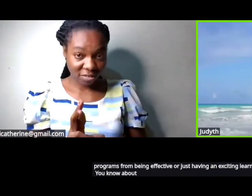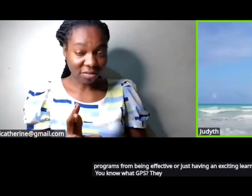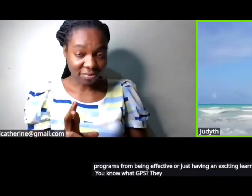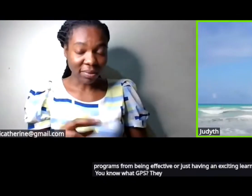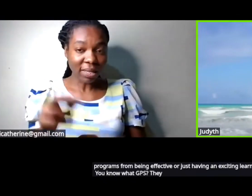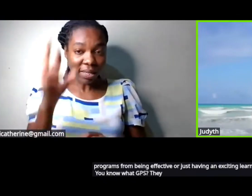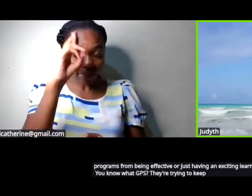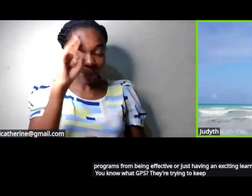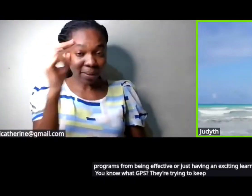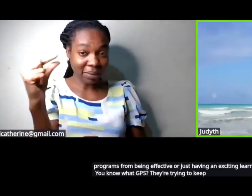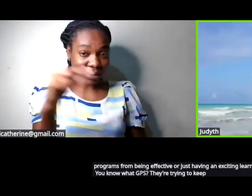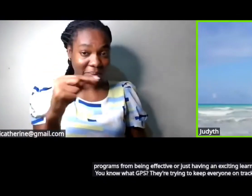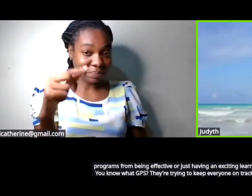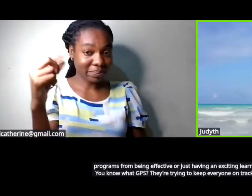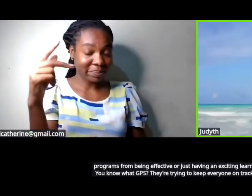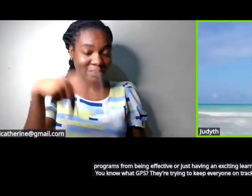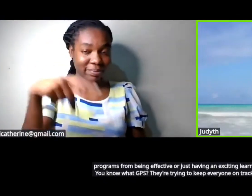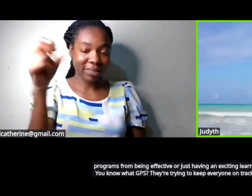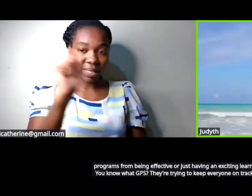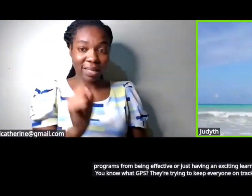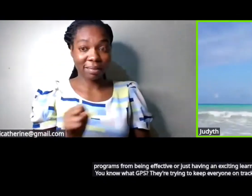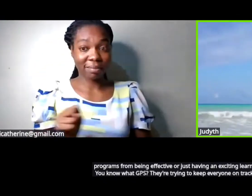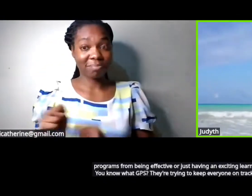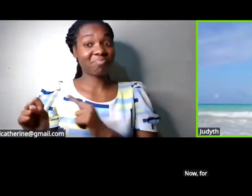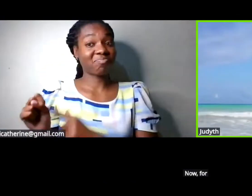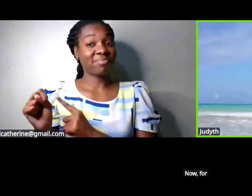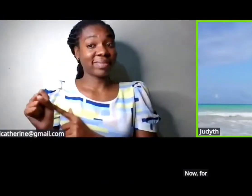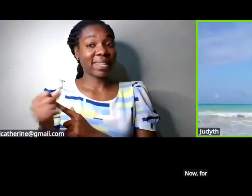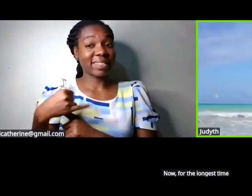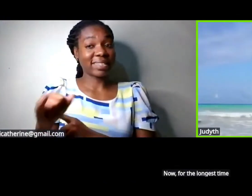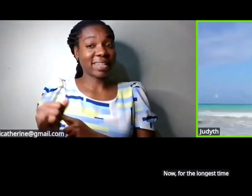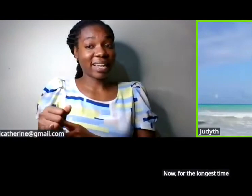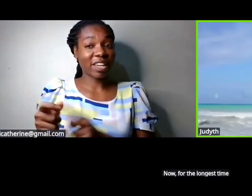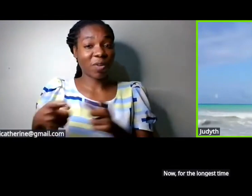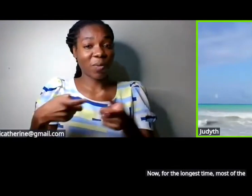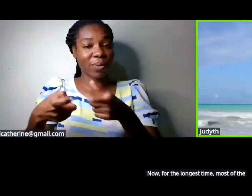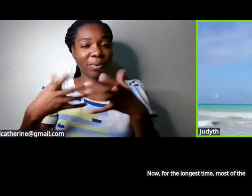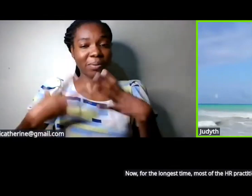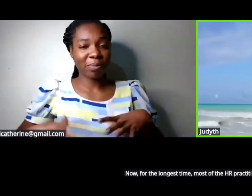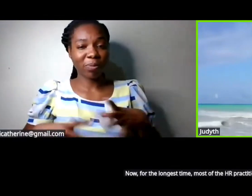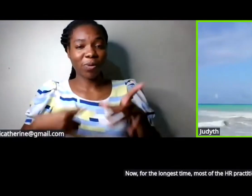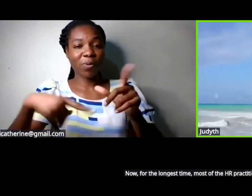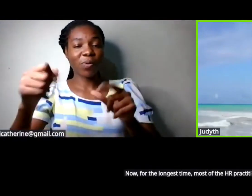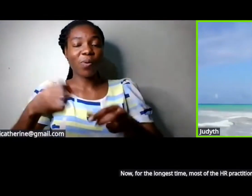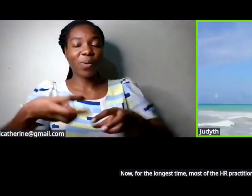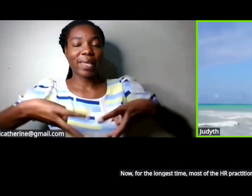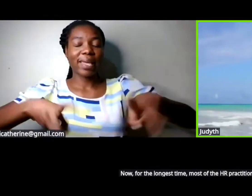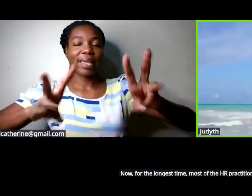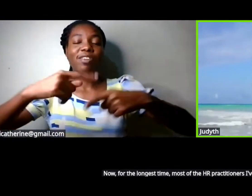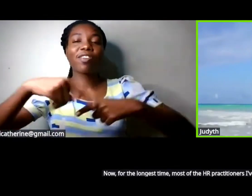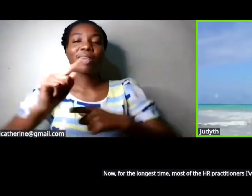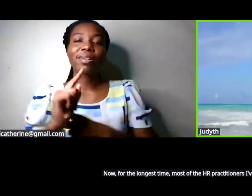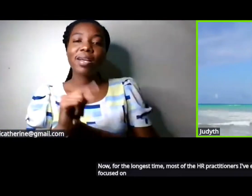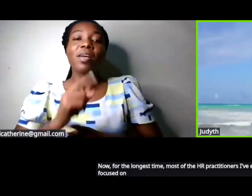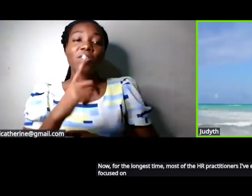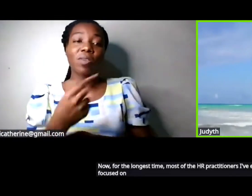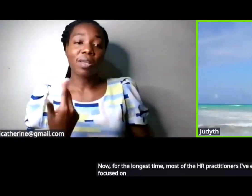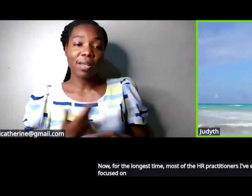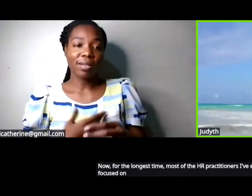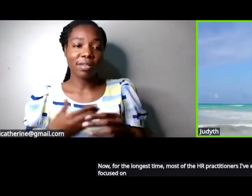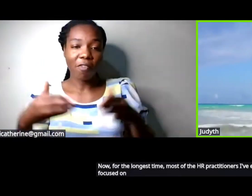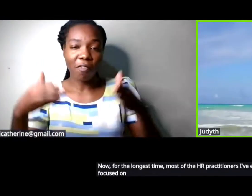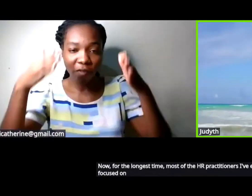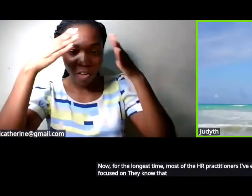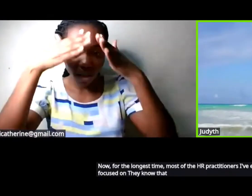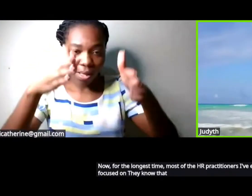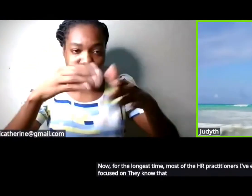everyone on track. Now, for the longest time, most of the HR practitioners I've encountered are focused on, they know that